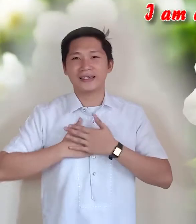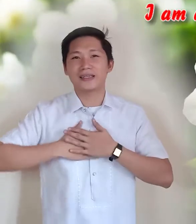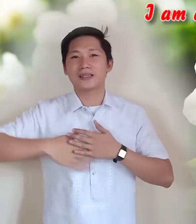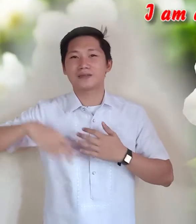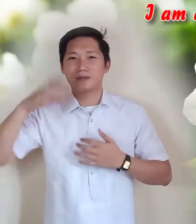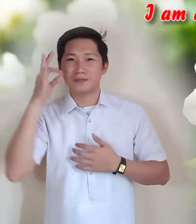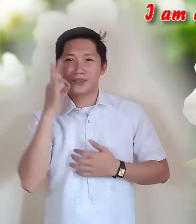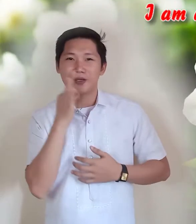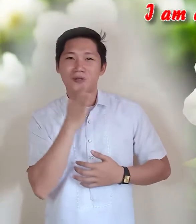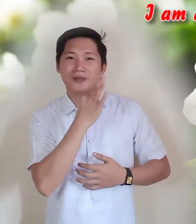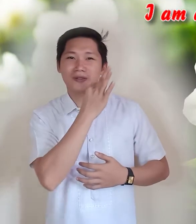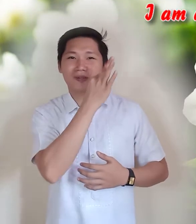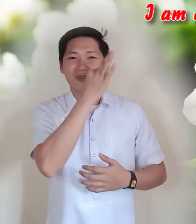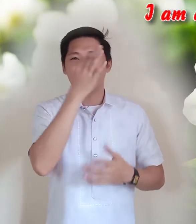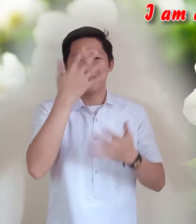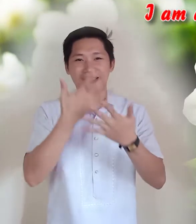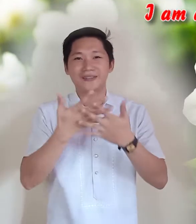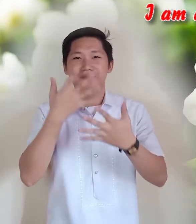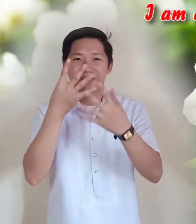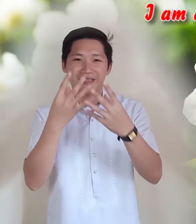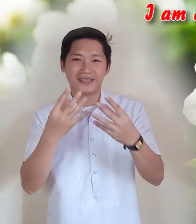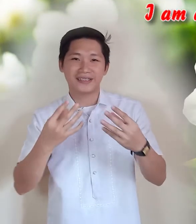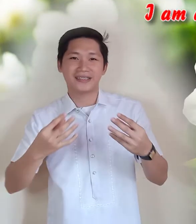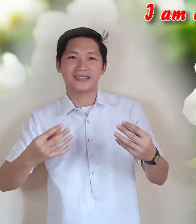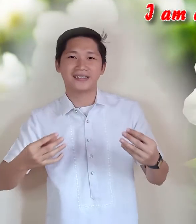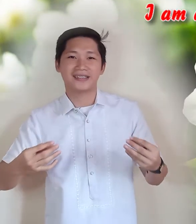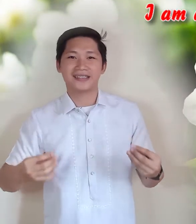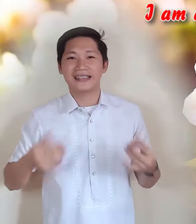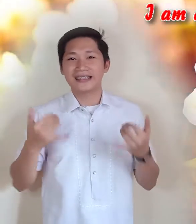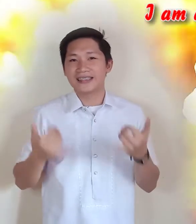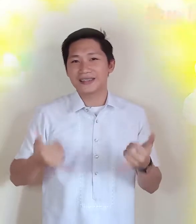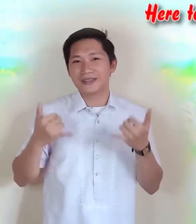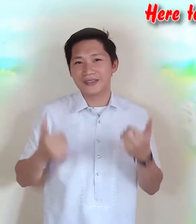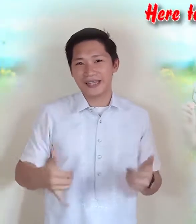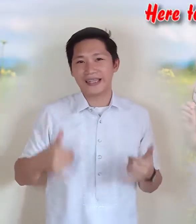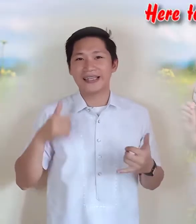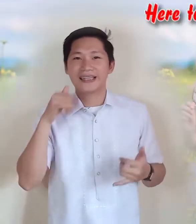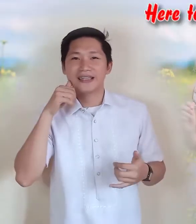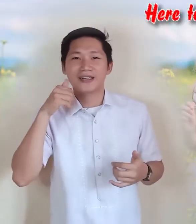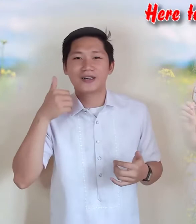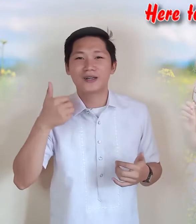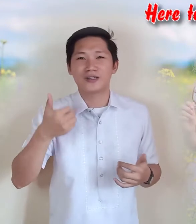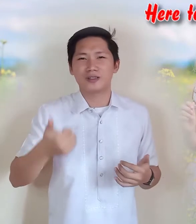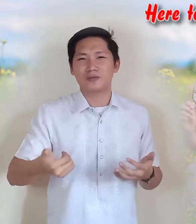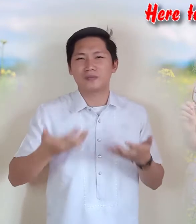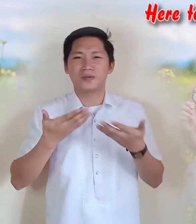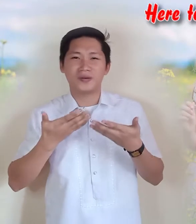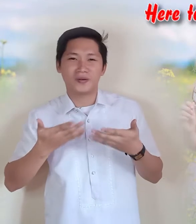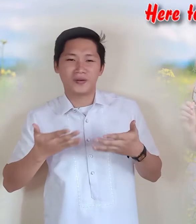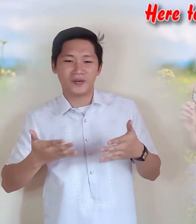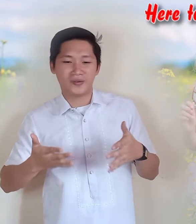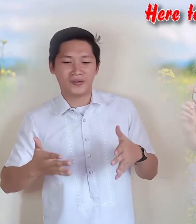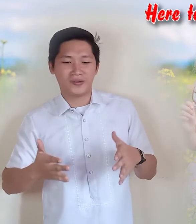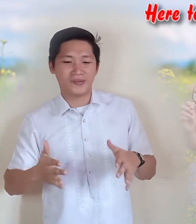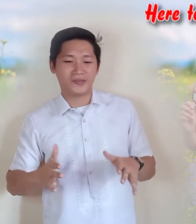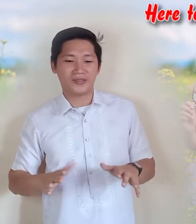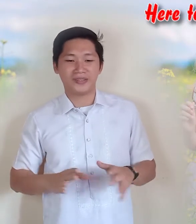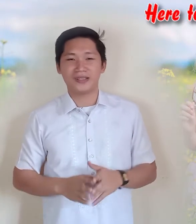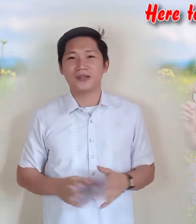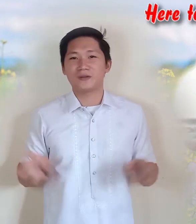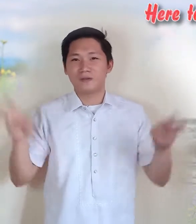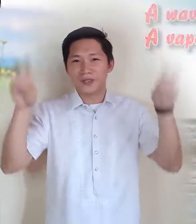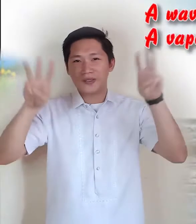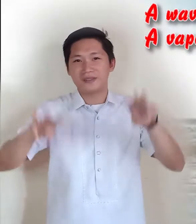are. I am a flower quickly fading, here today and gone